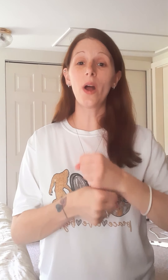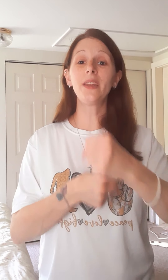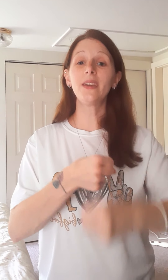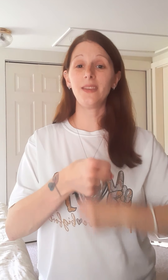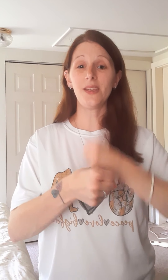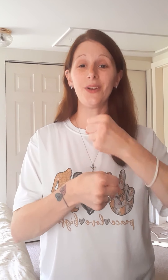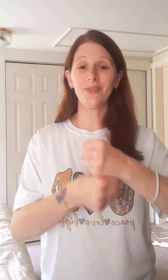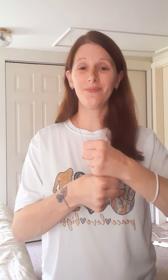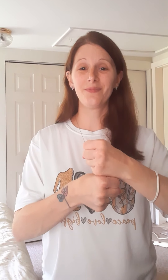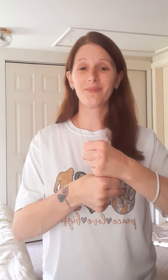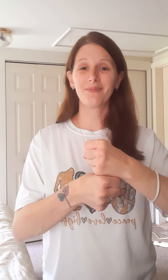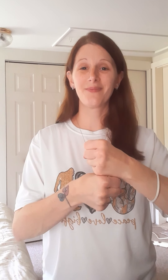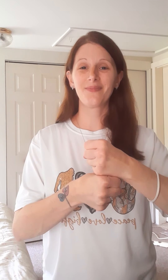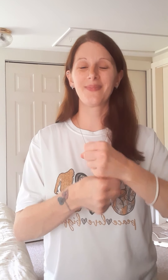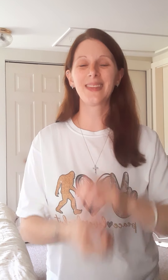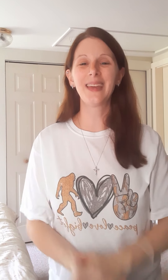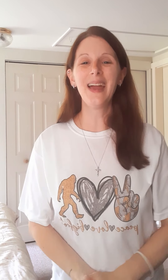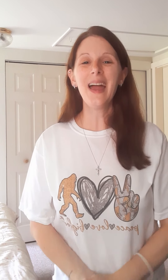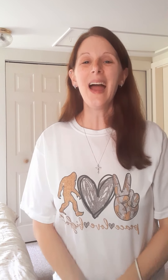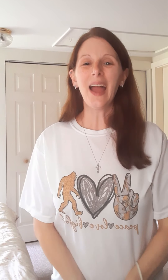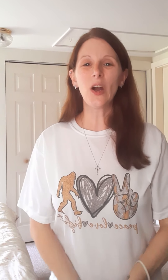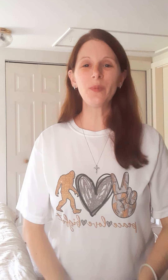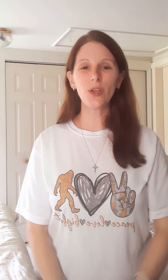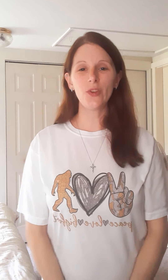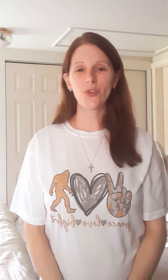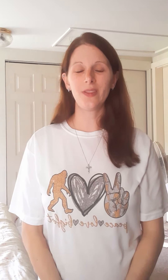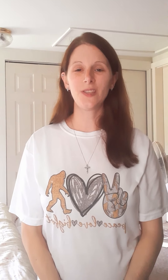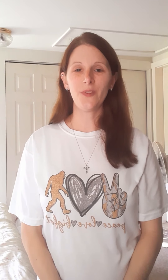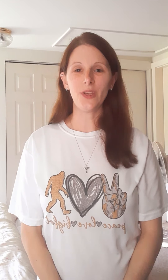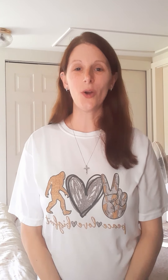1 year. I hope that you've enjoyed this video.